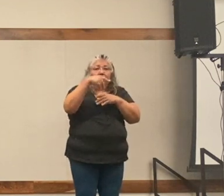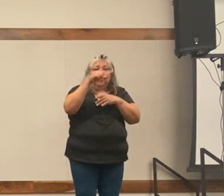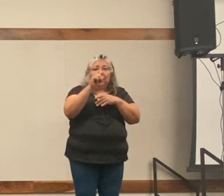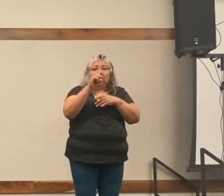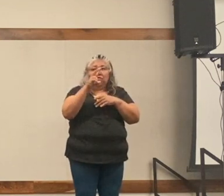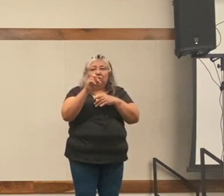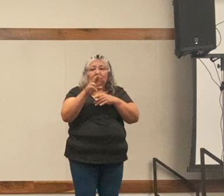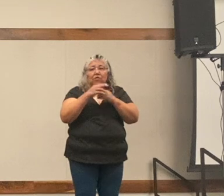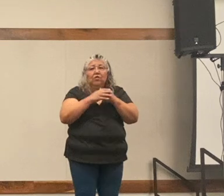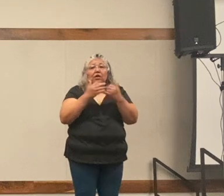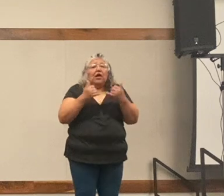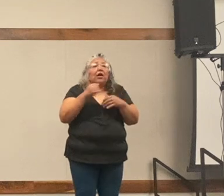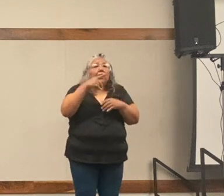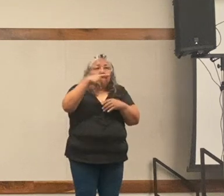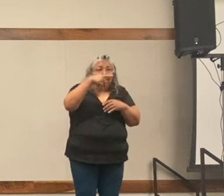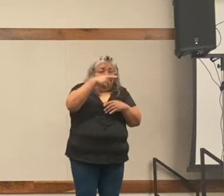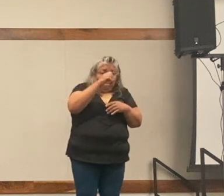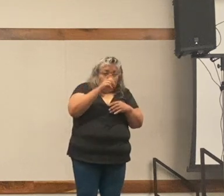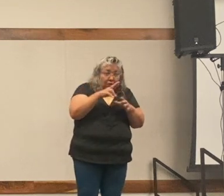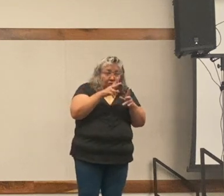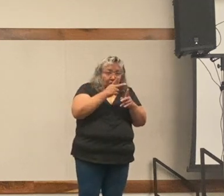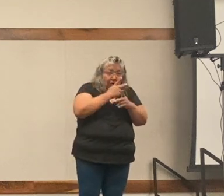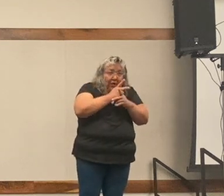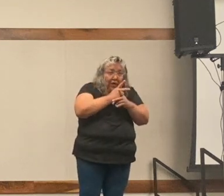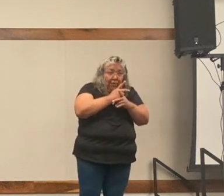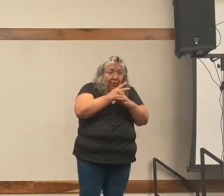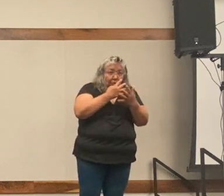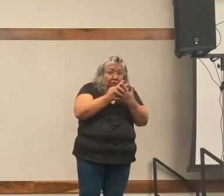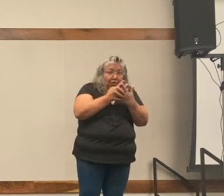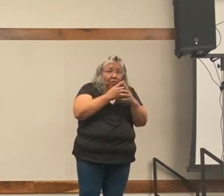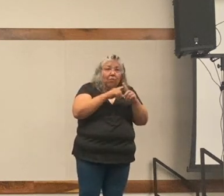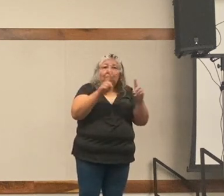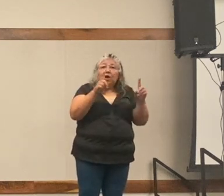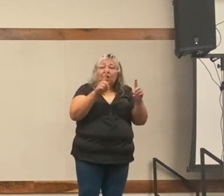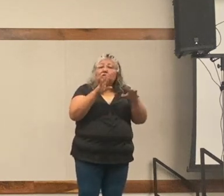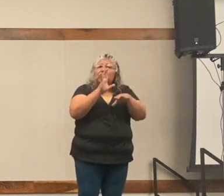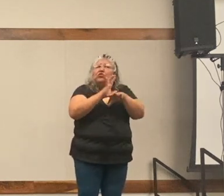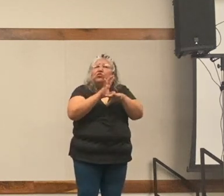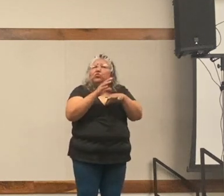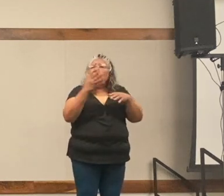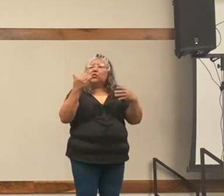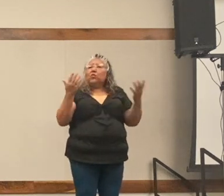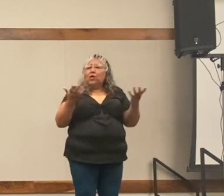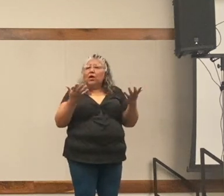So Peter was kept in prison, but the church was what?